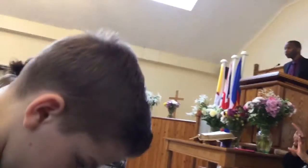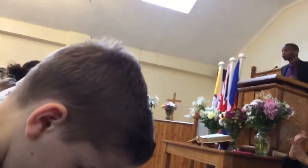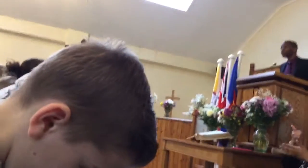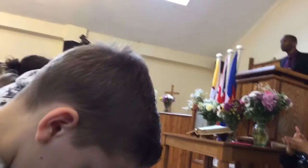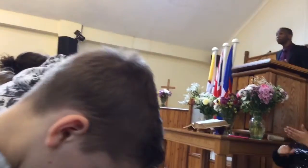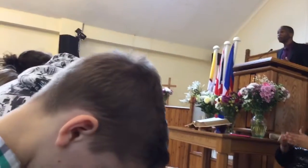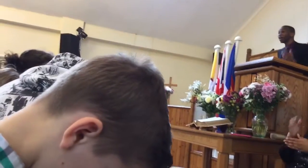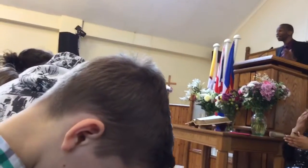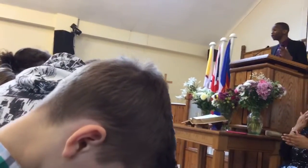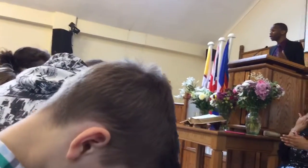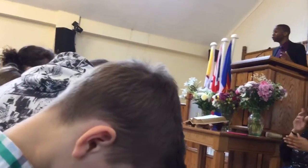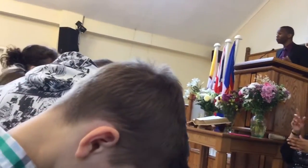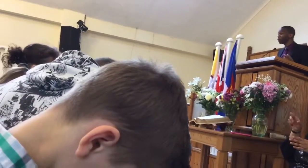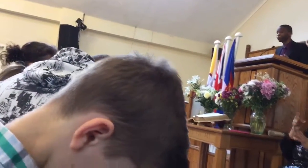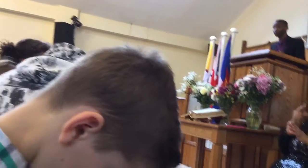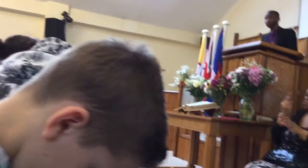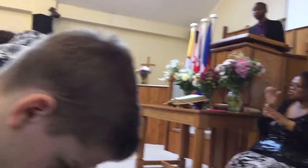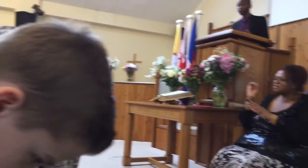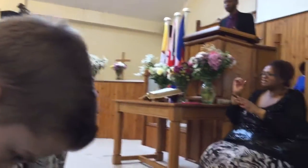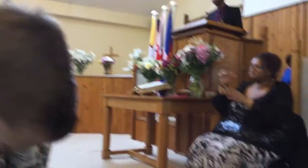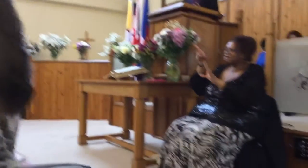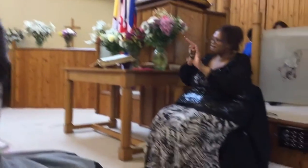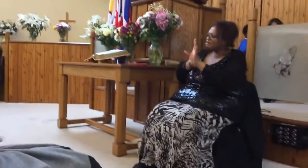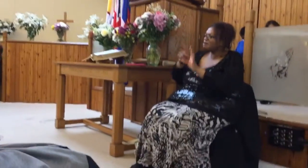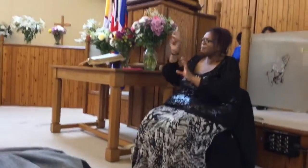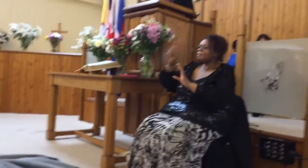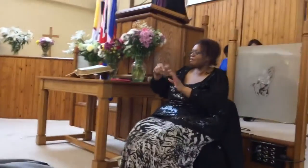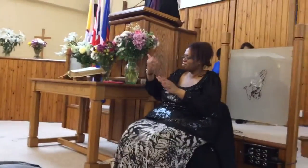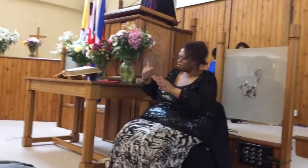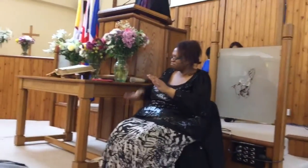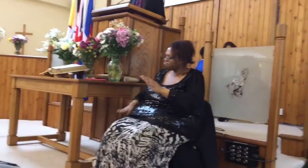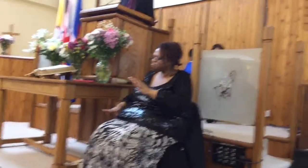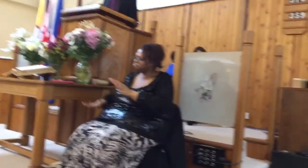A lot of these people were actually young people.